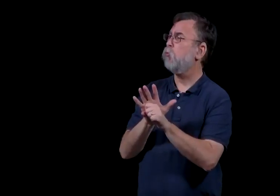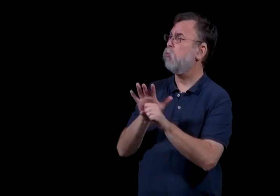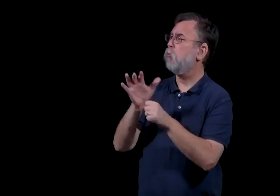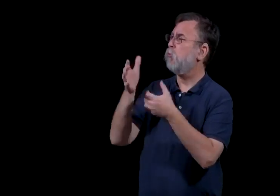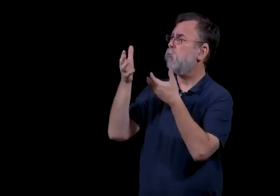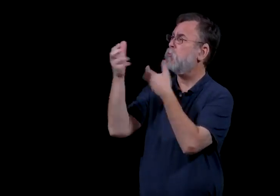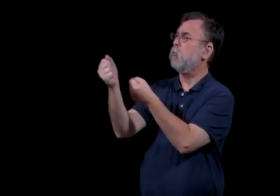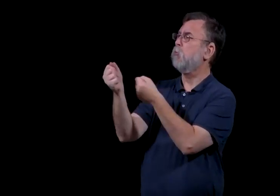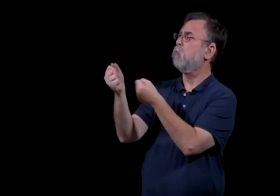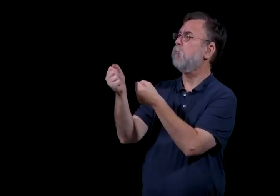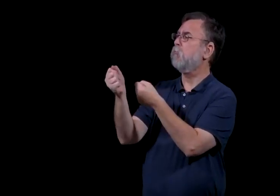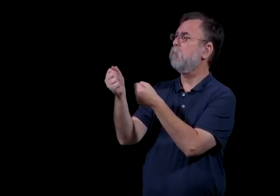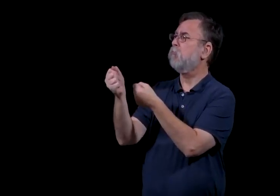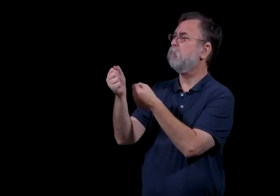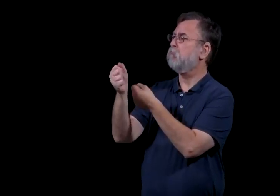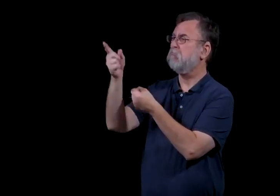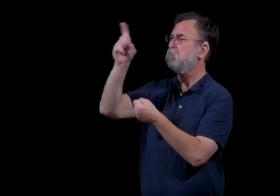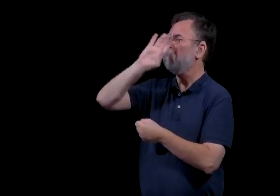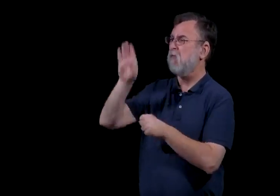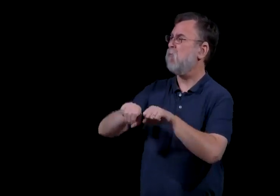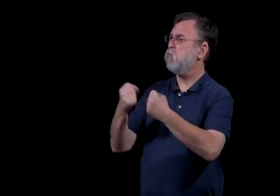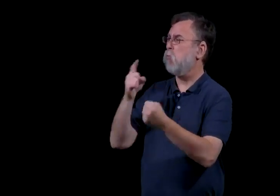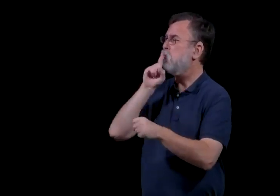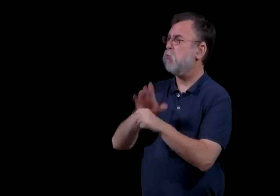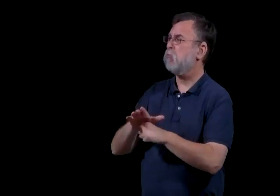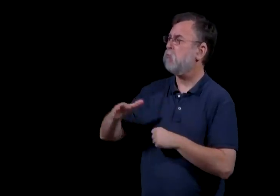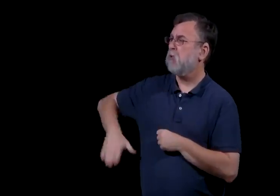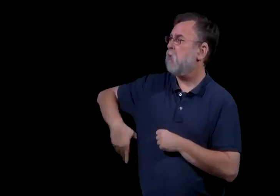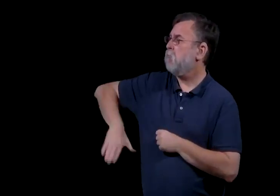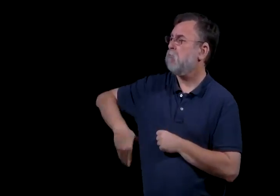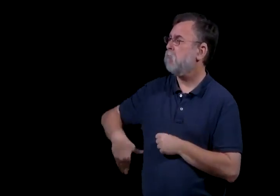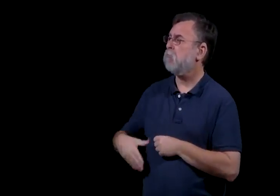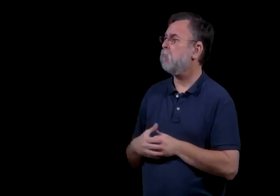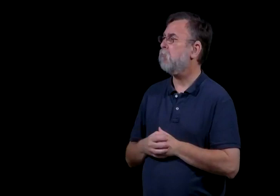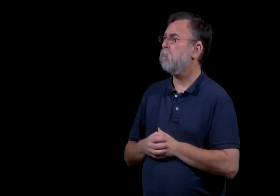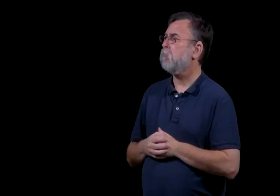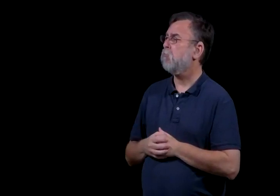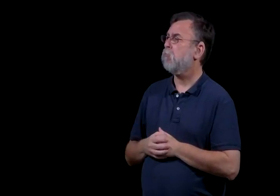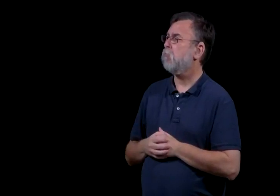That's your promise, and that we can trust, because you've never broken your promises.